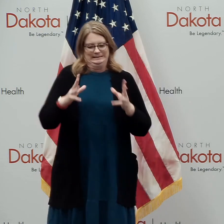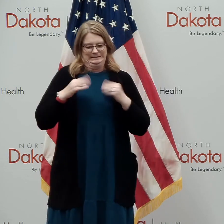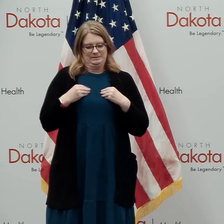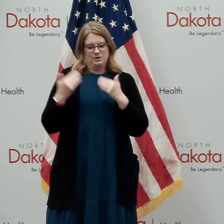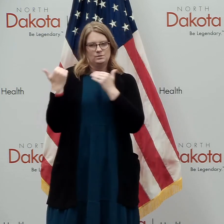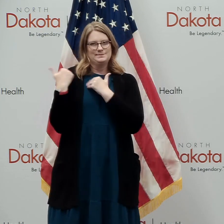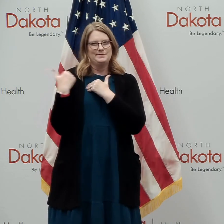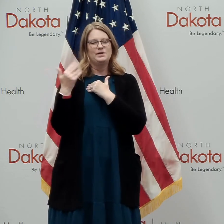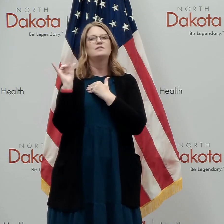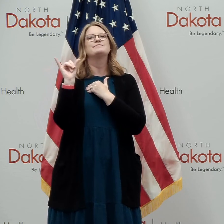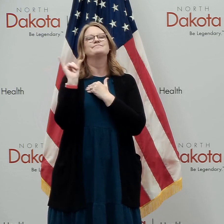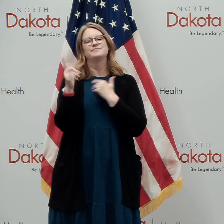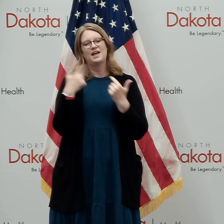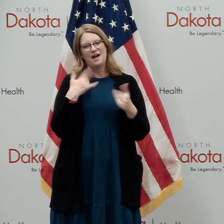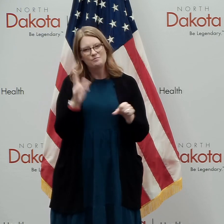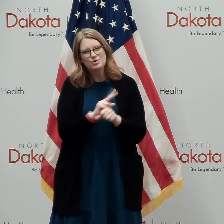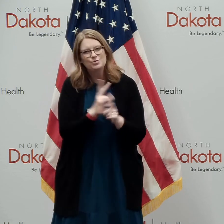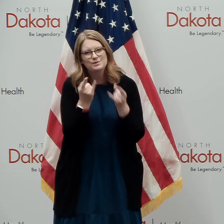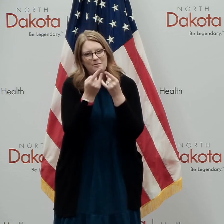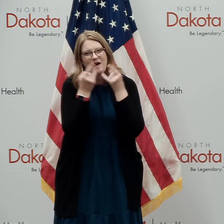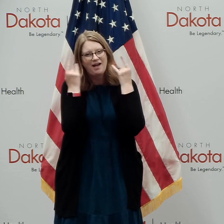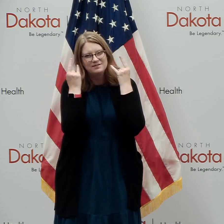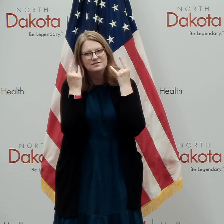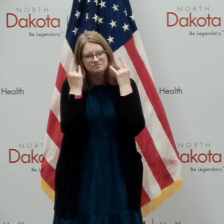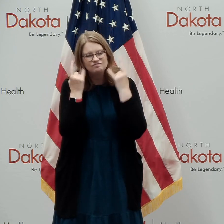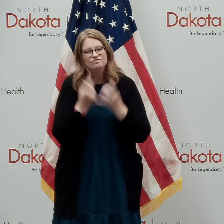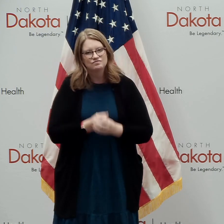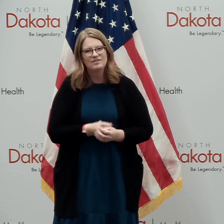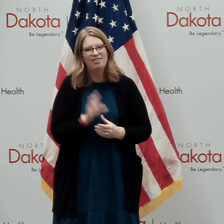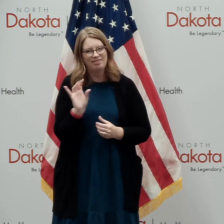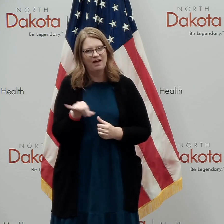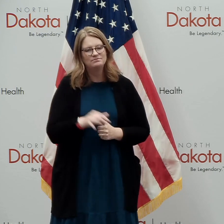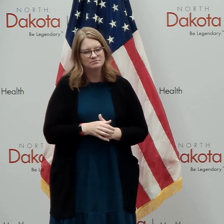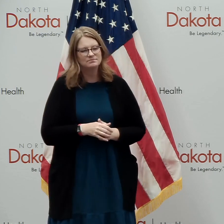part by wearing one, because